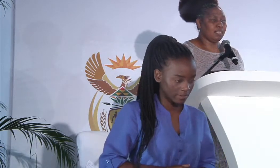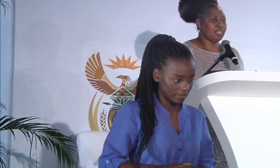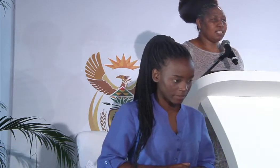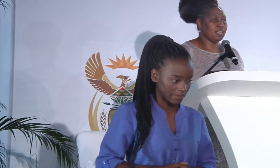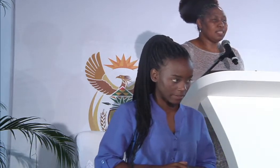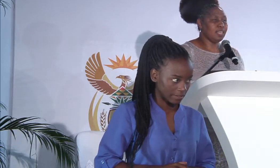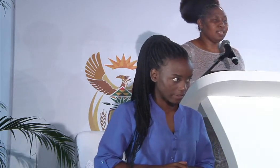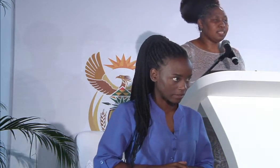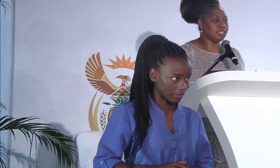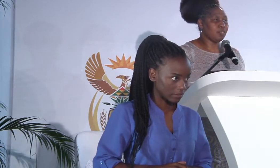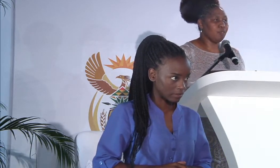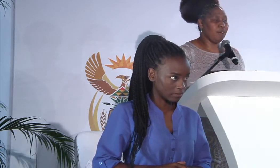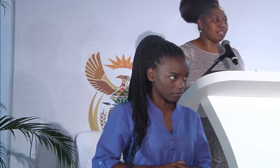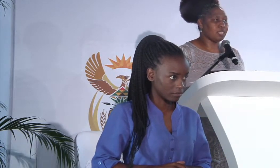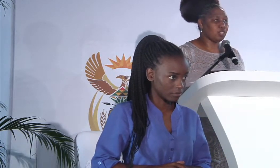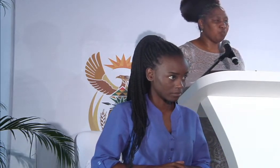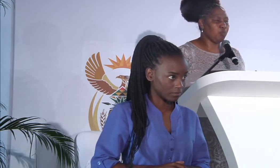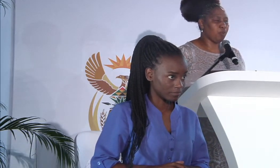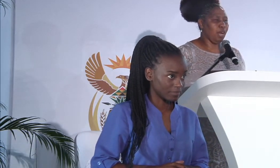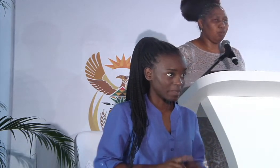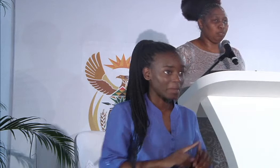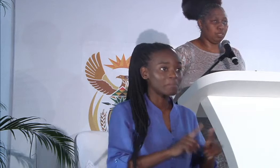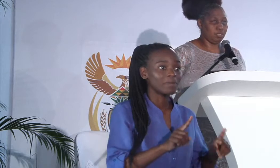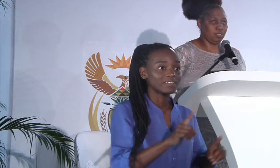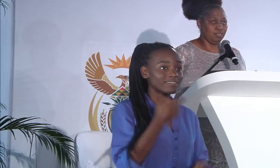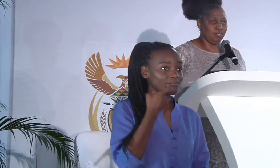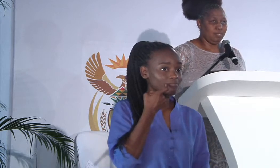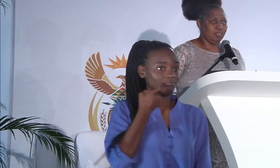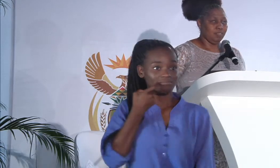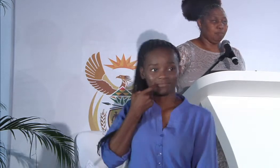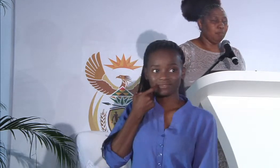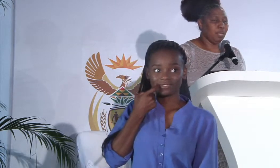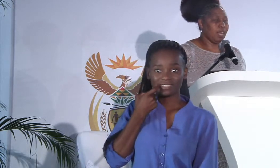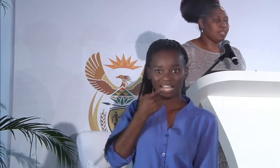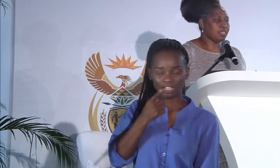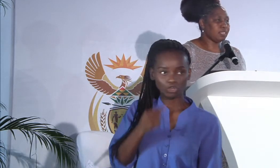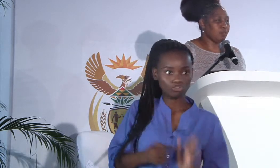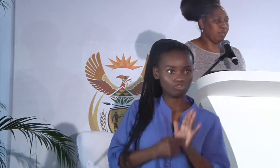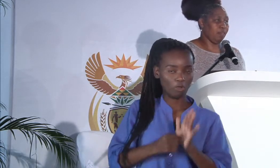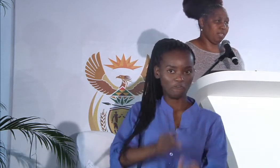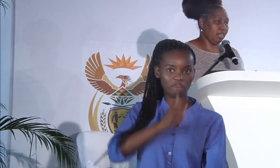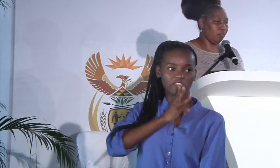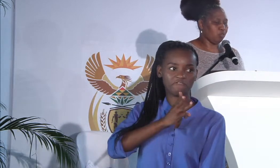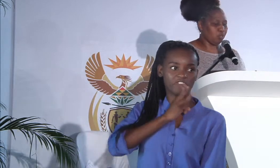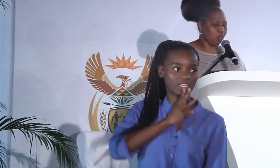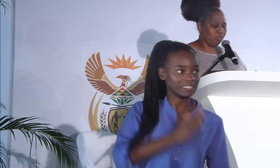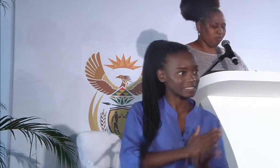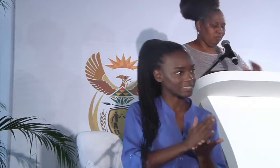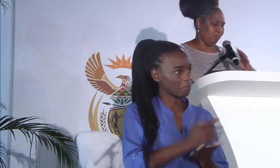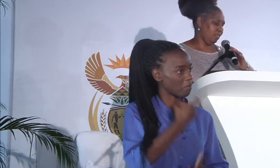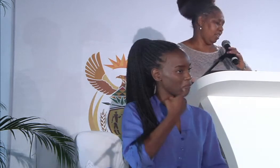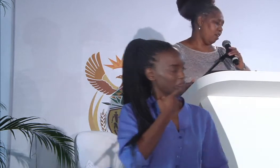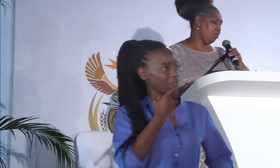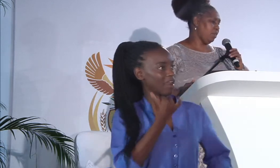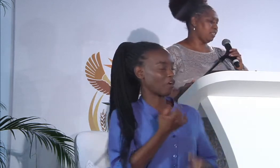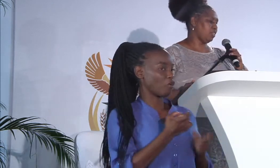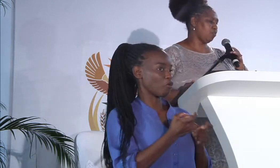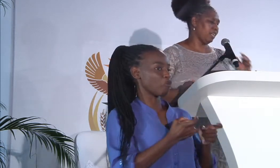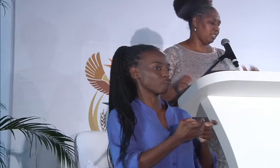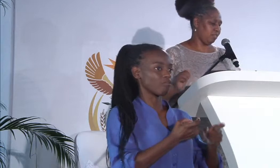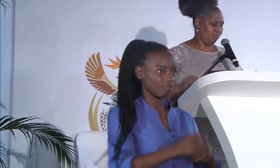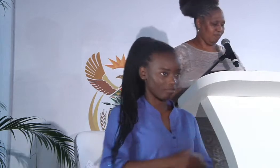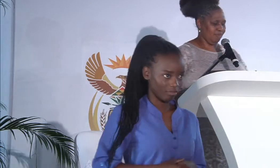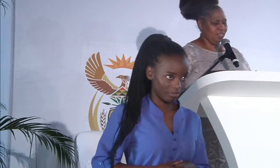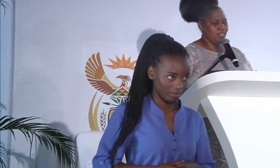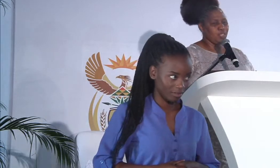It's just that the addiction of others is more pronounced, and others think we have it under control. And I always say to my